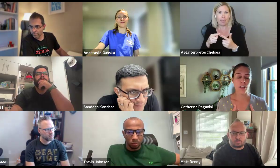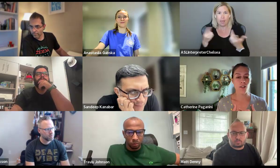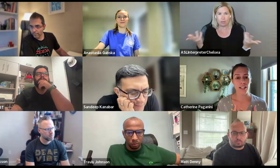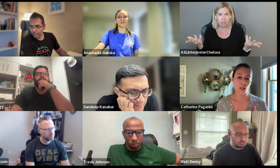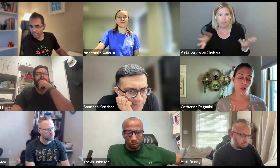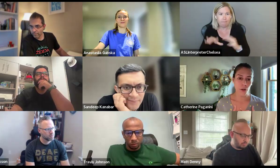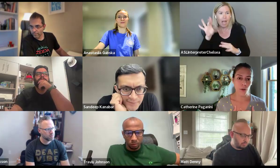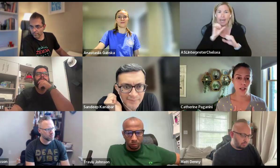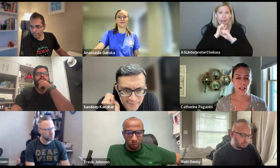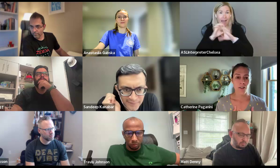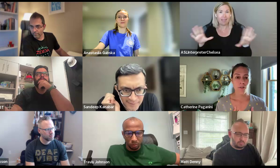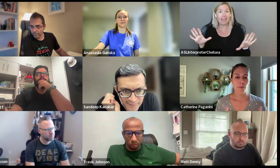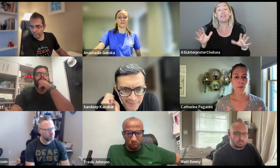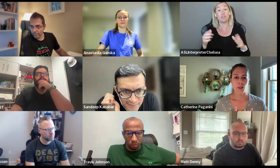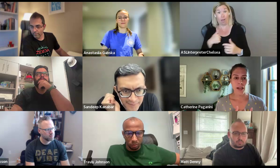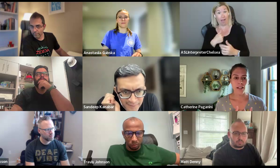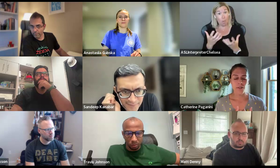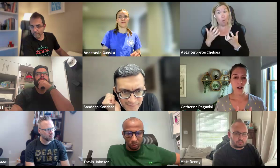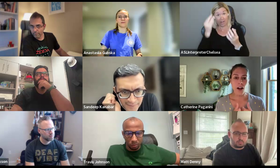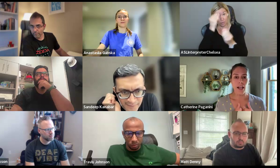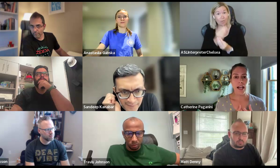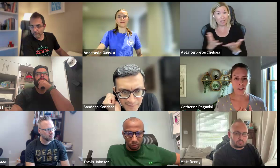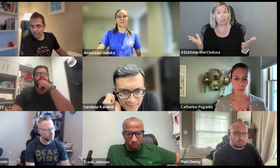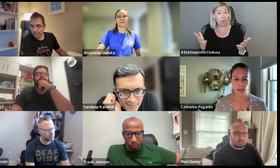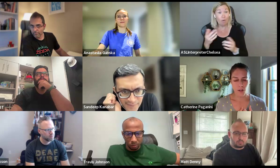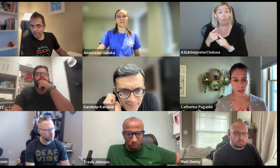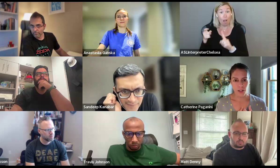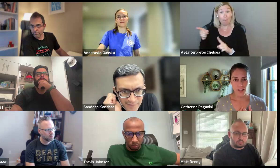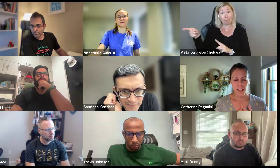wanted to let you know from the perspective of a hiring manager,